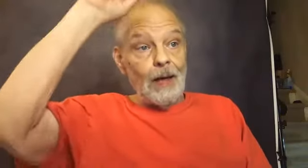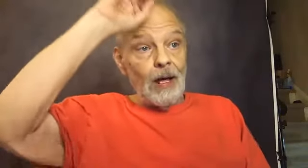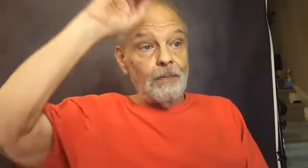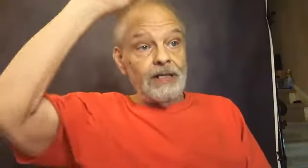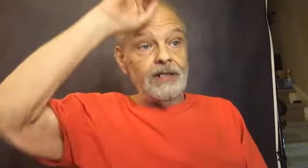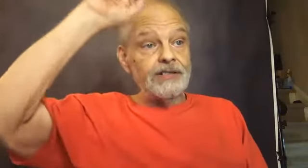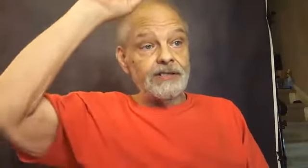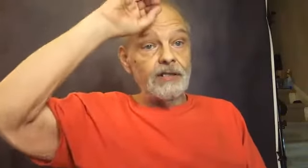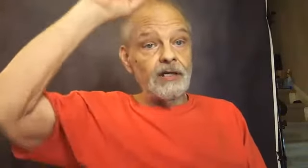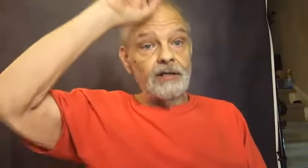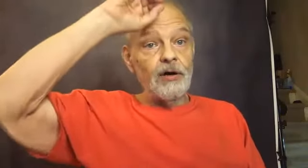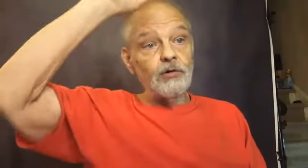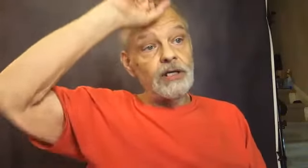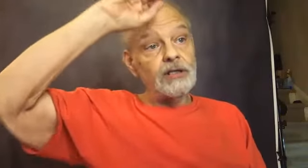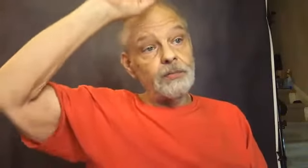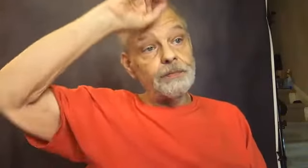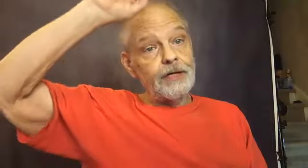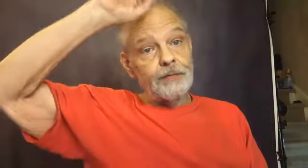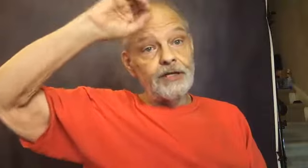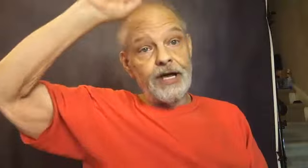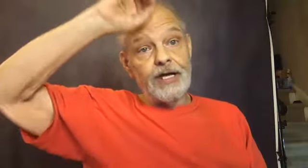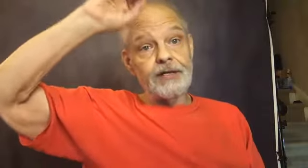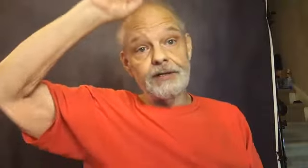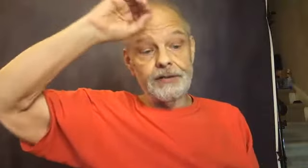A painting is an O done up by your head.